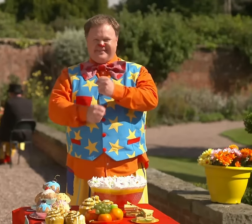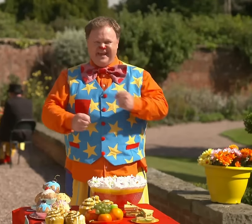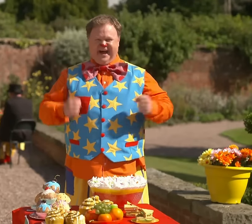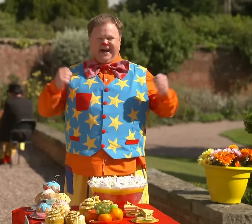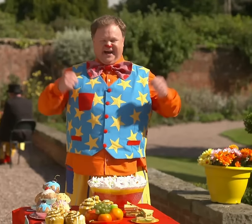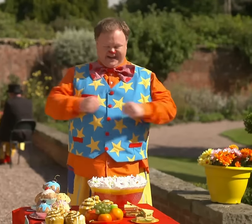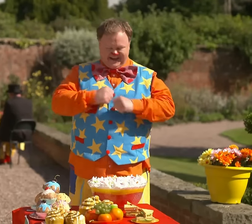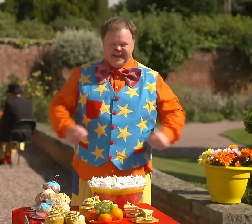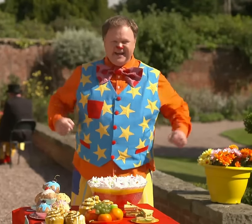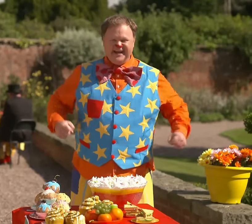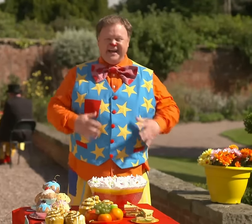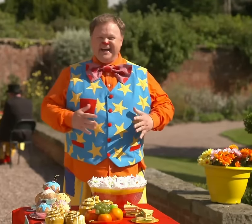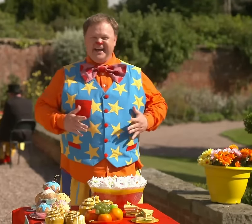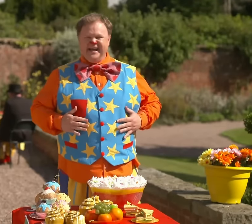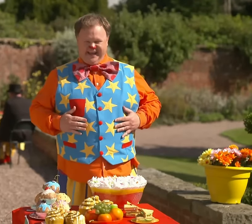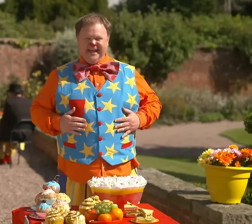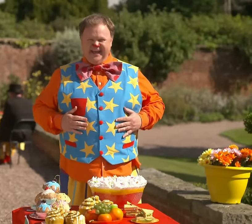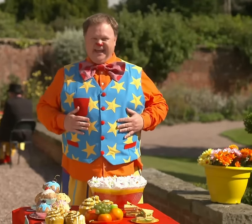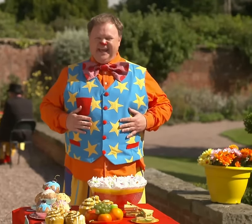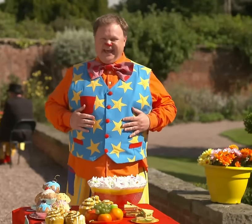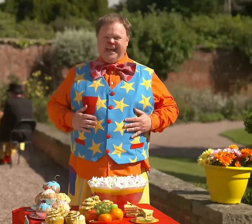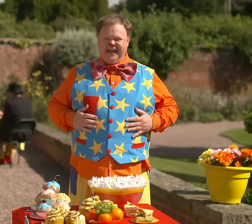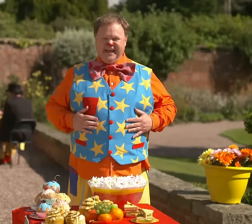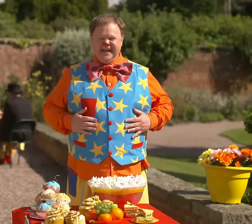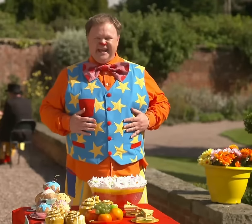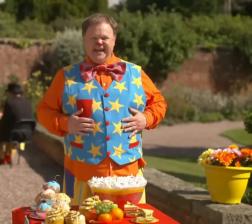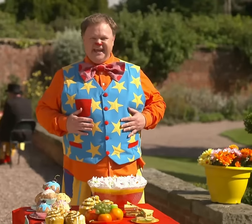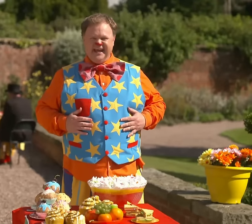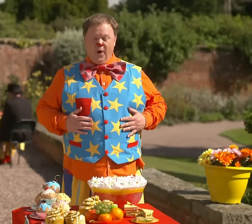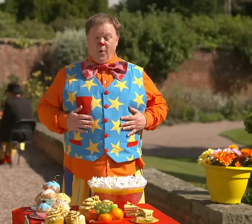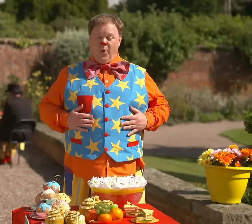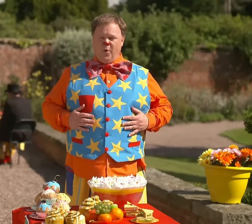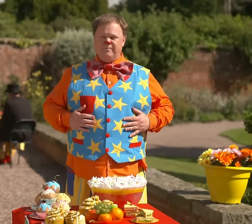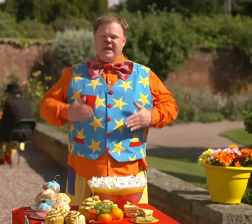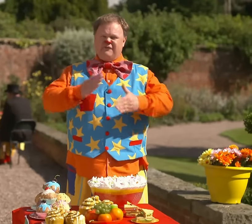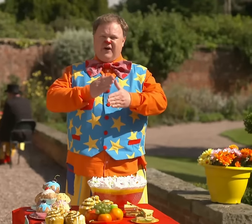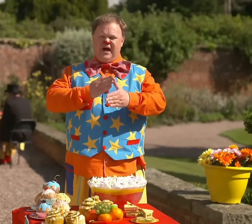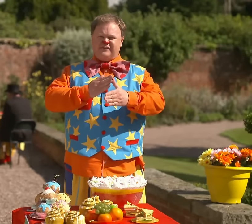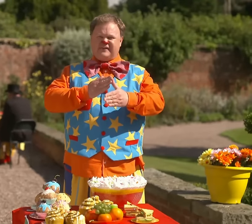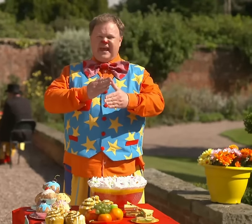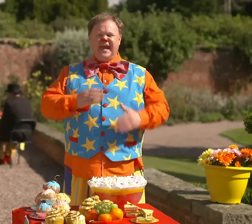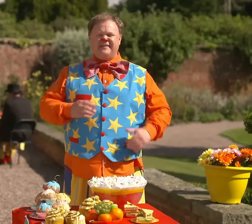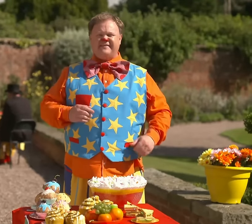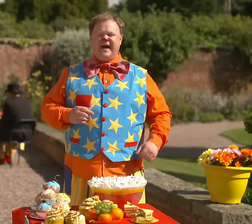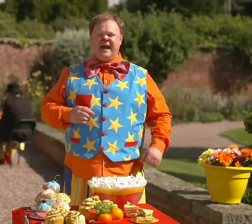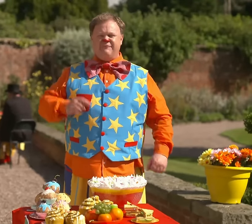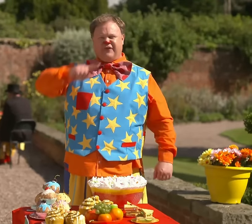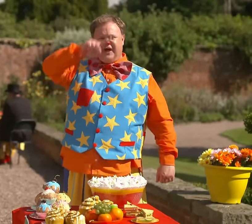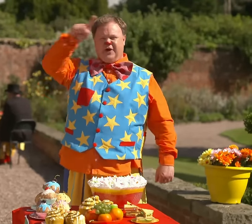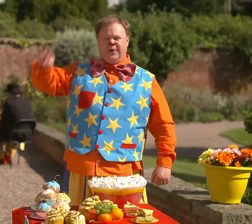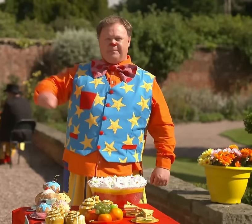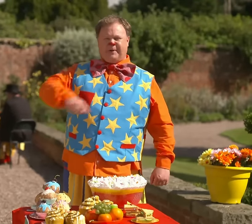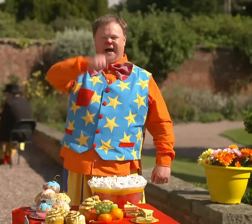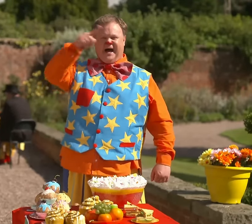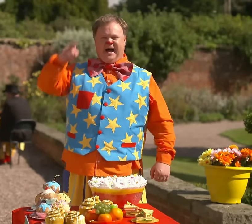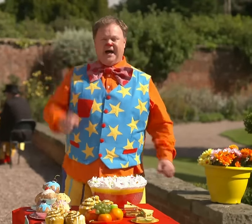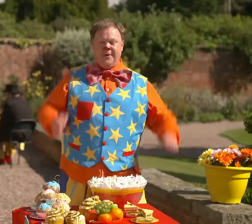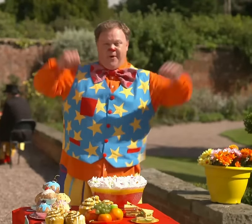That sounds like fun, Mr. Tumble. Which games do you have? Ooh. First, it's time for the hoopla!